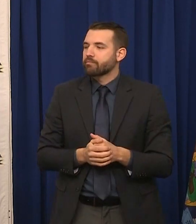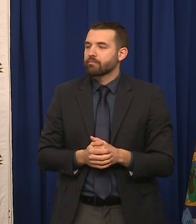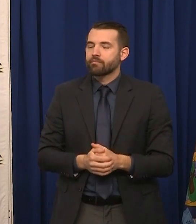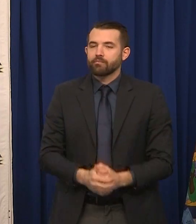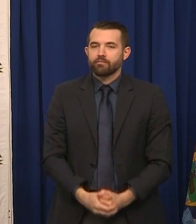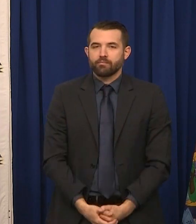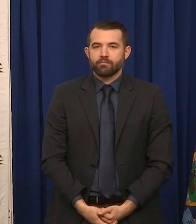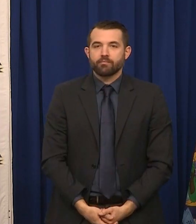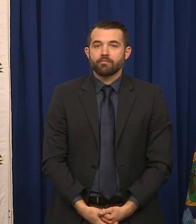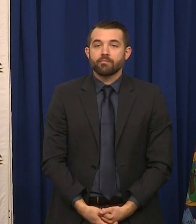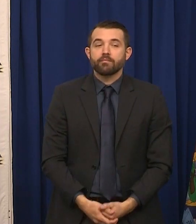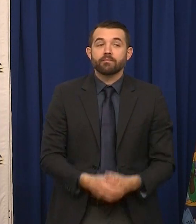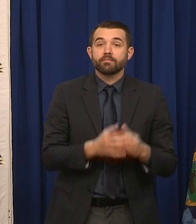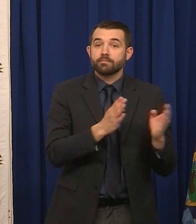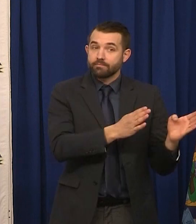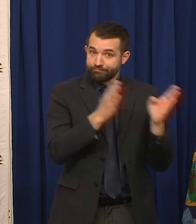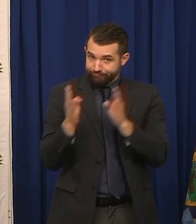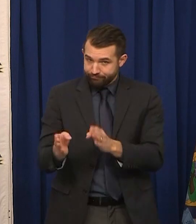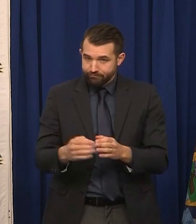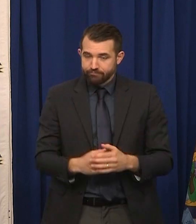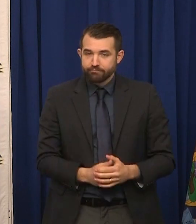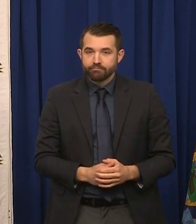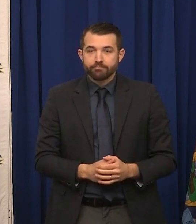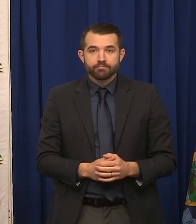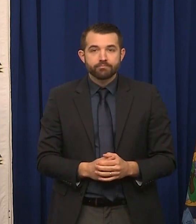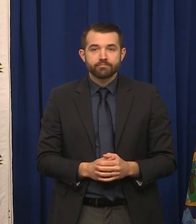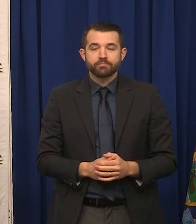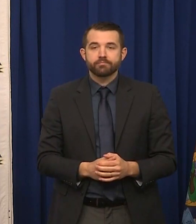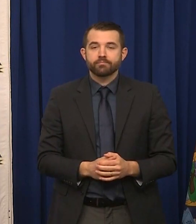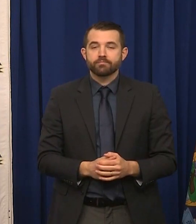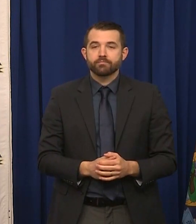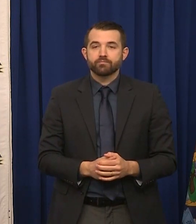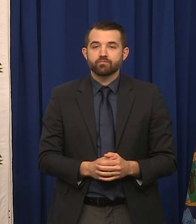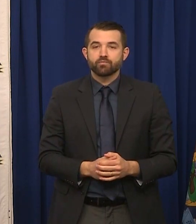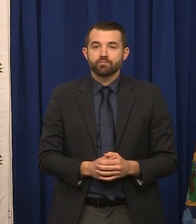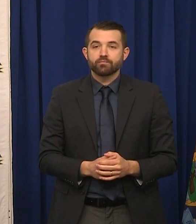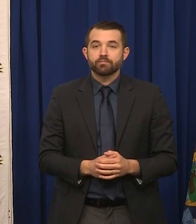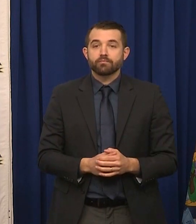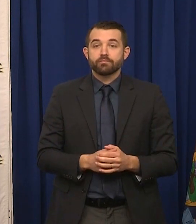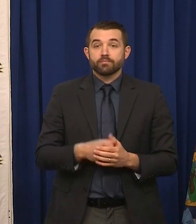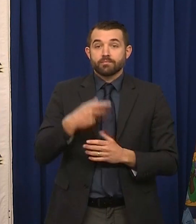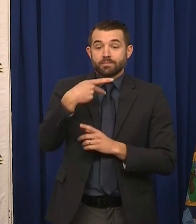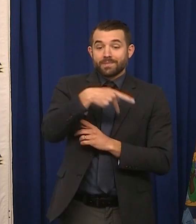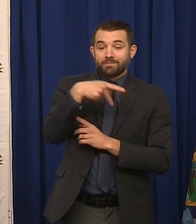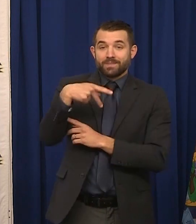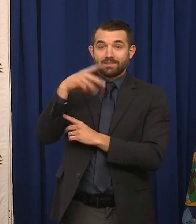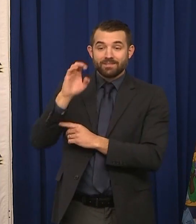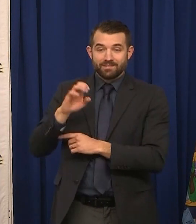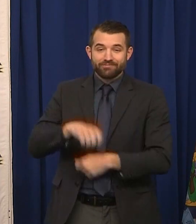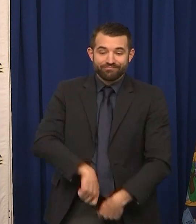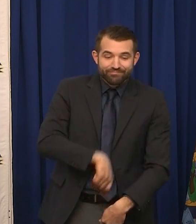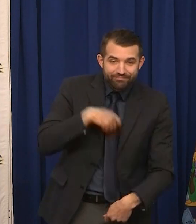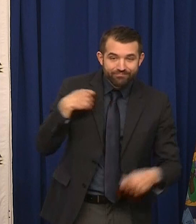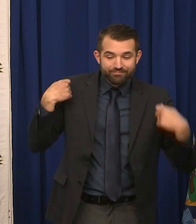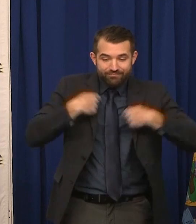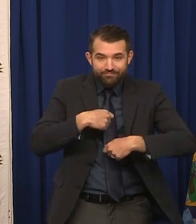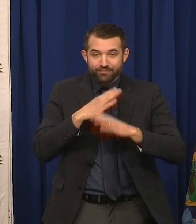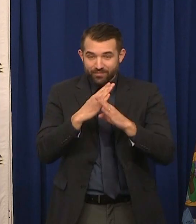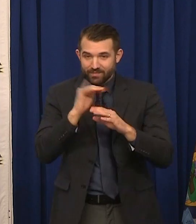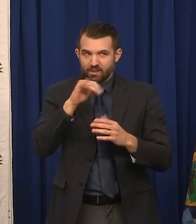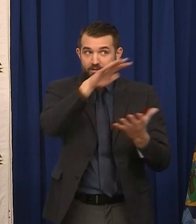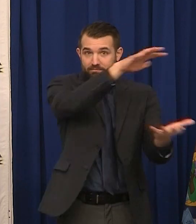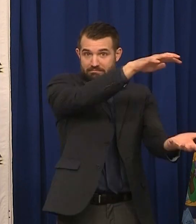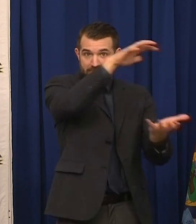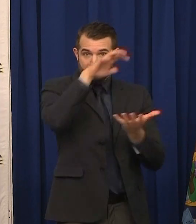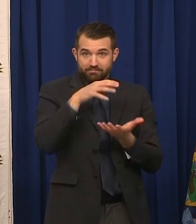Next, I'd like to turn to the work that we are continuing to do on distributing personal protective equipment to